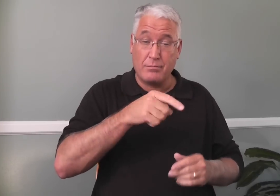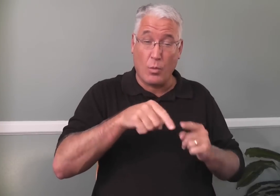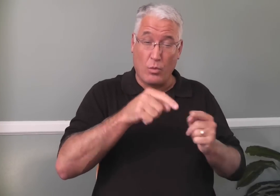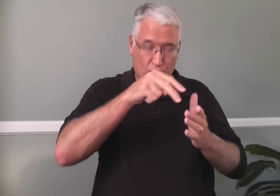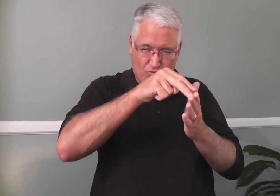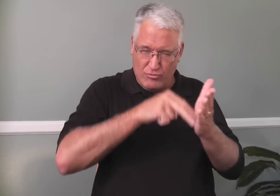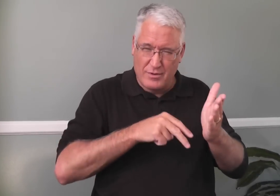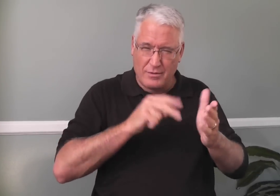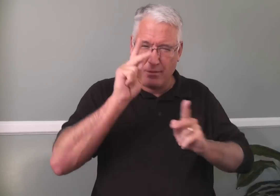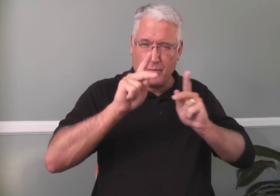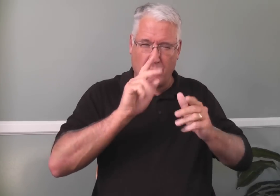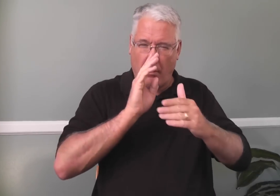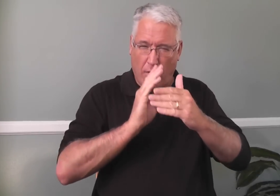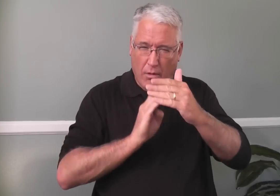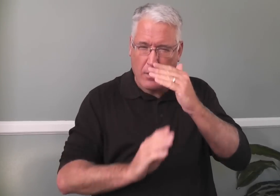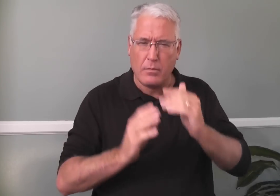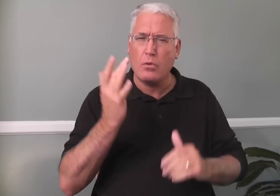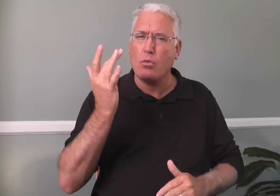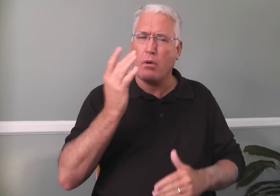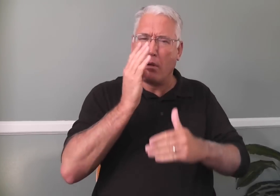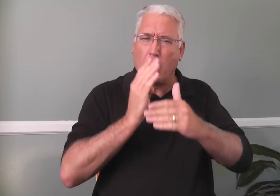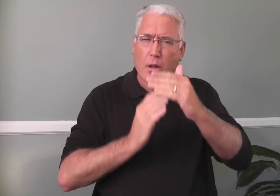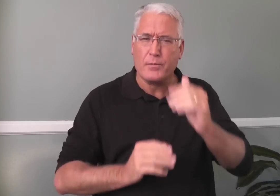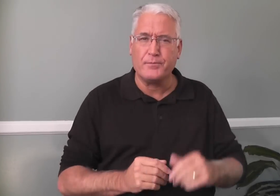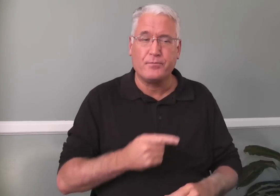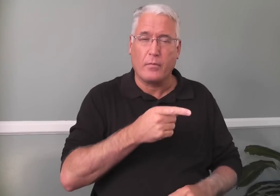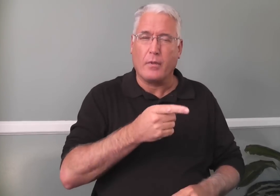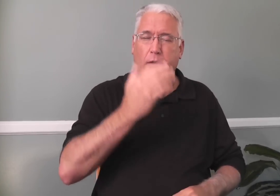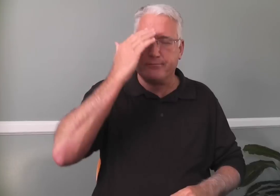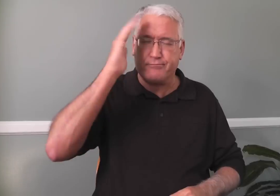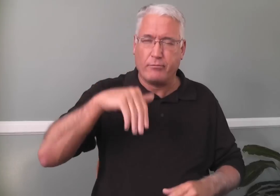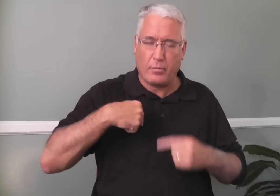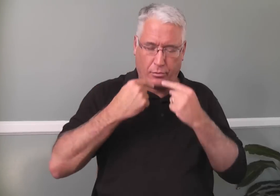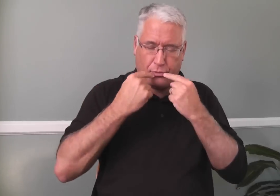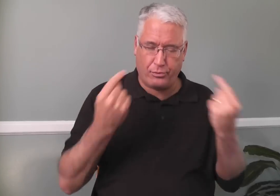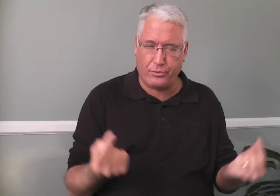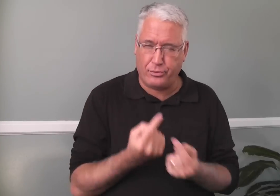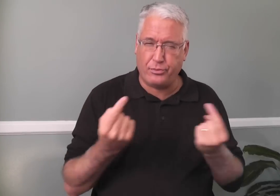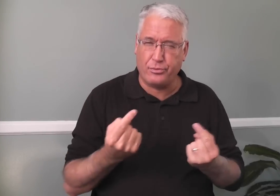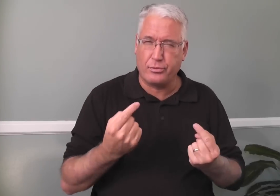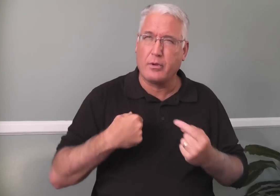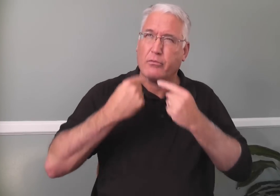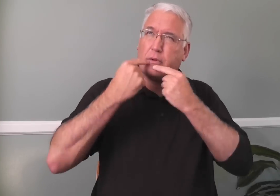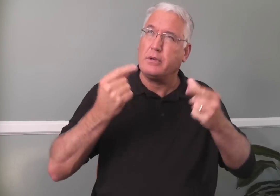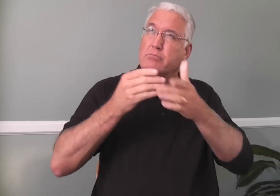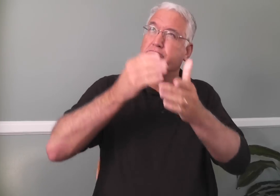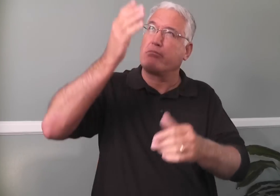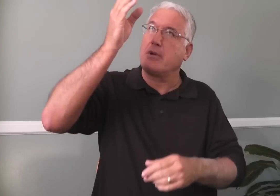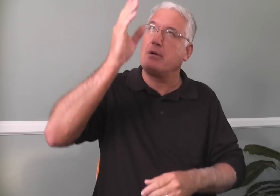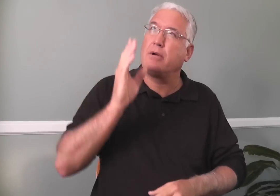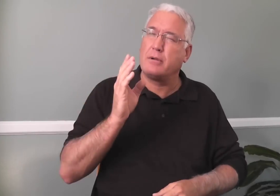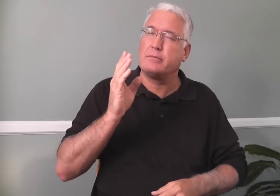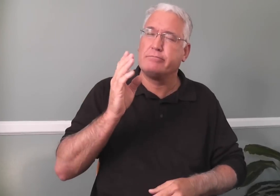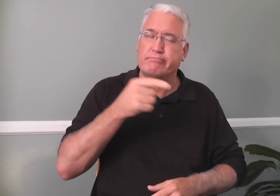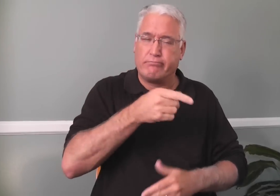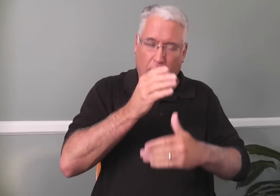read in the Bible, we read about people who are humble. Why are they humble? Well, it's because they realize they've sinned against